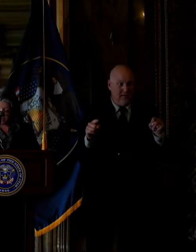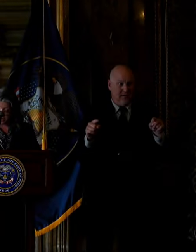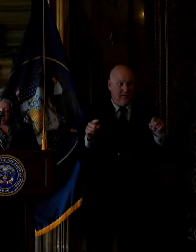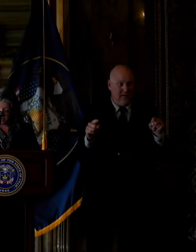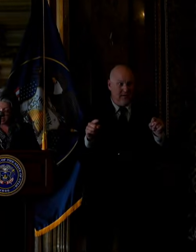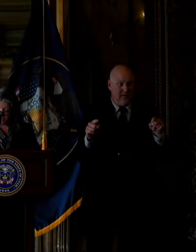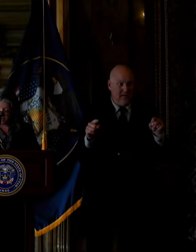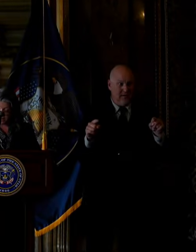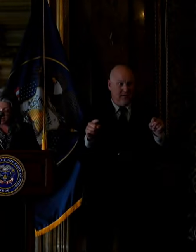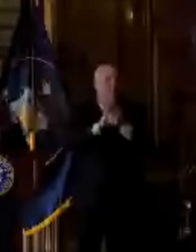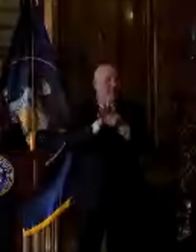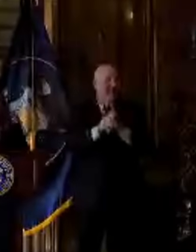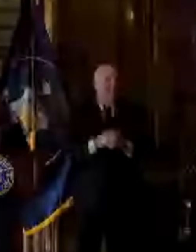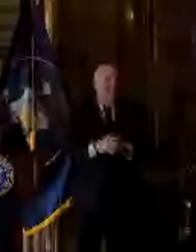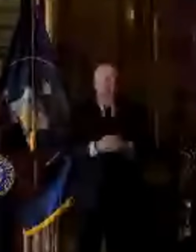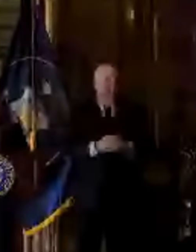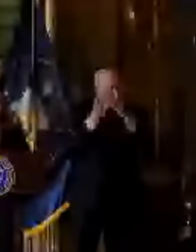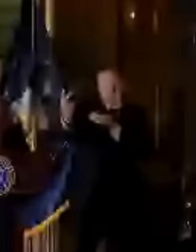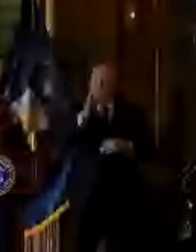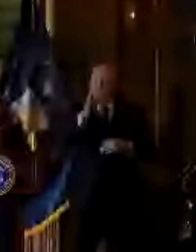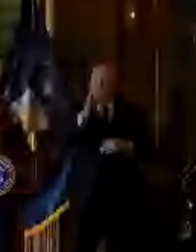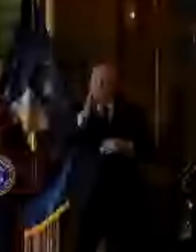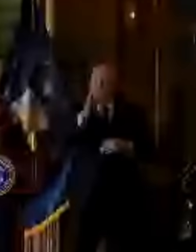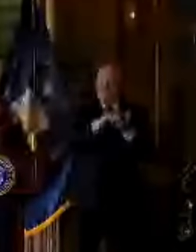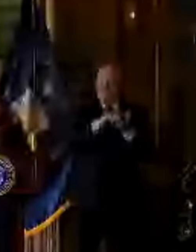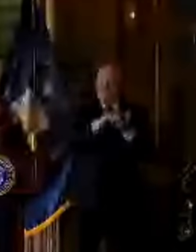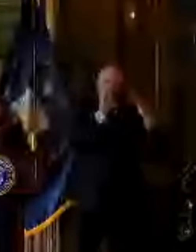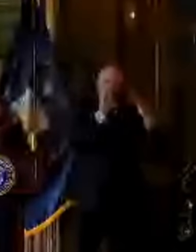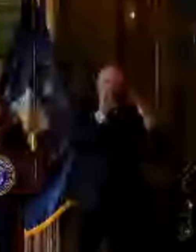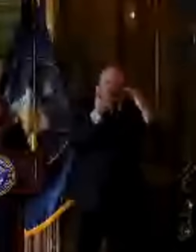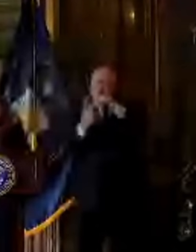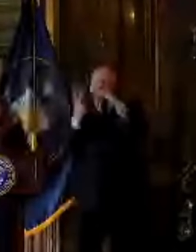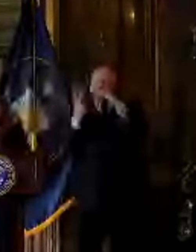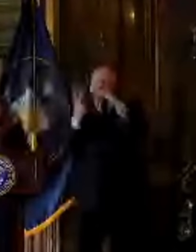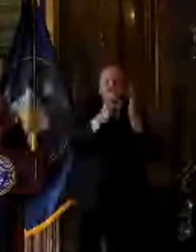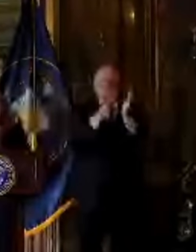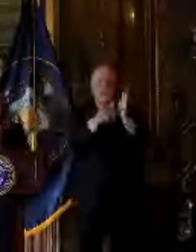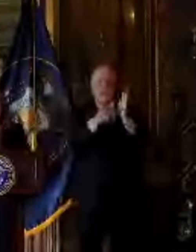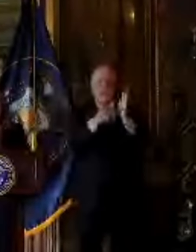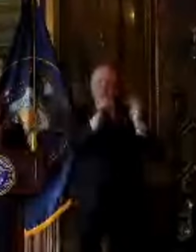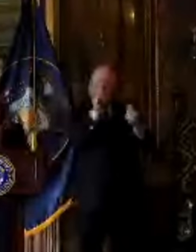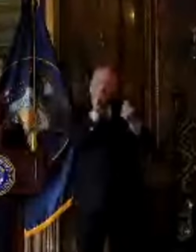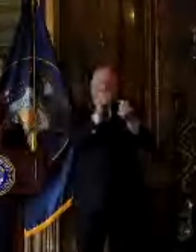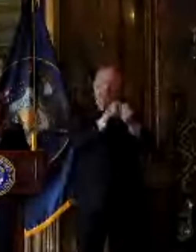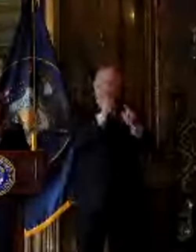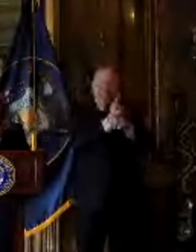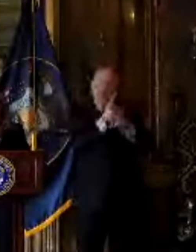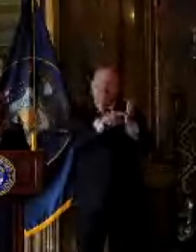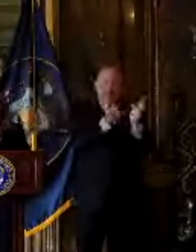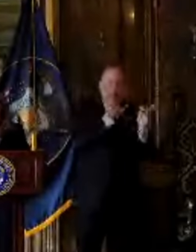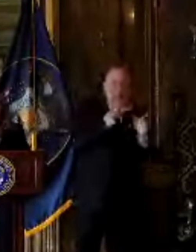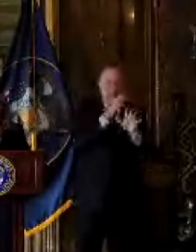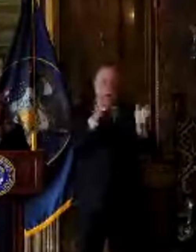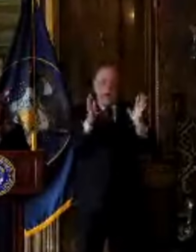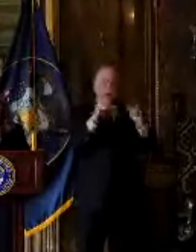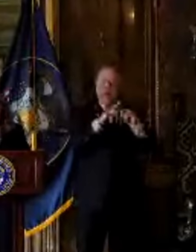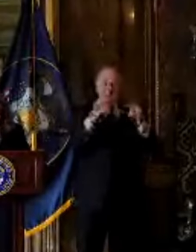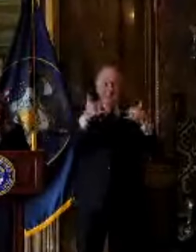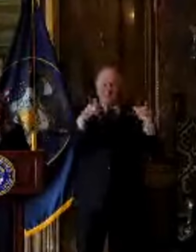but even in the range is alarming, with between 25,000 and 63,000 cases in